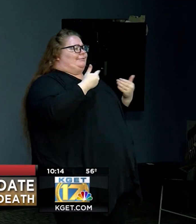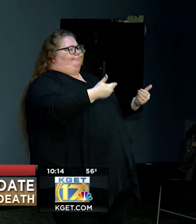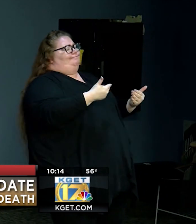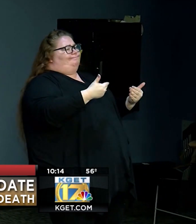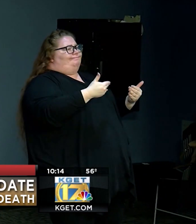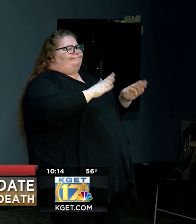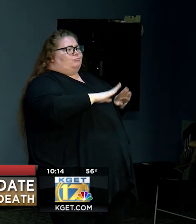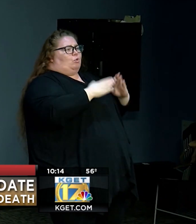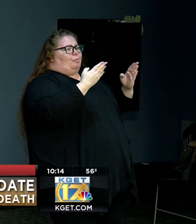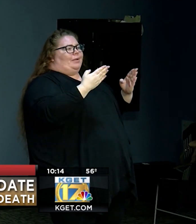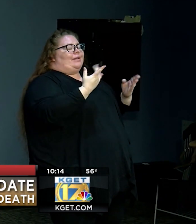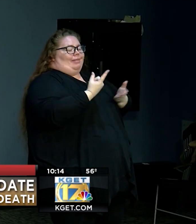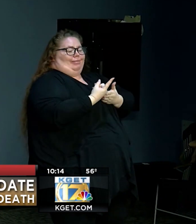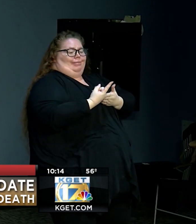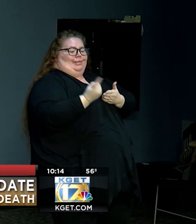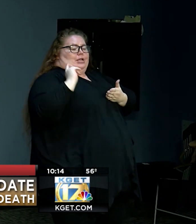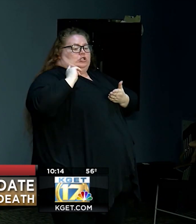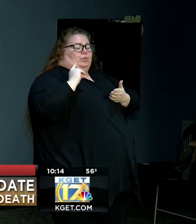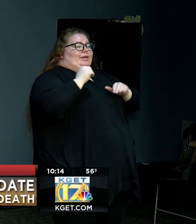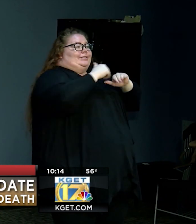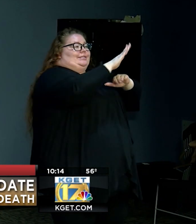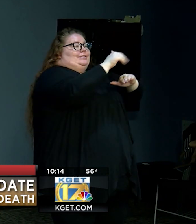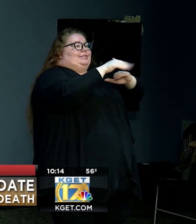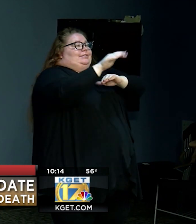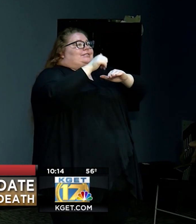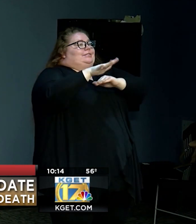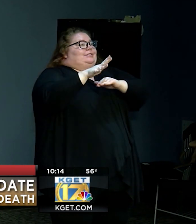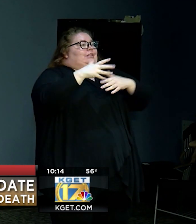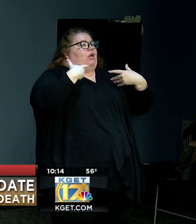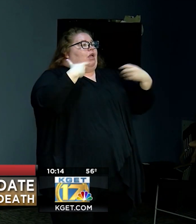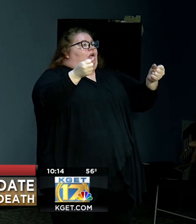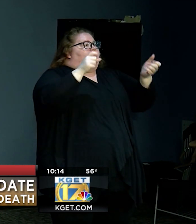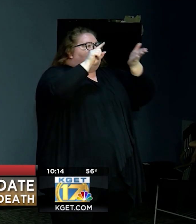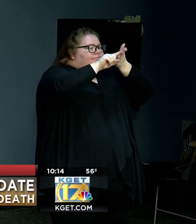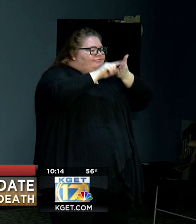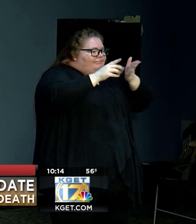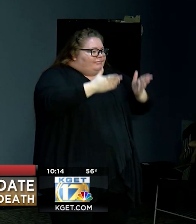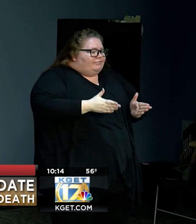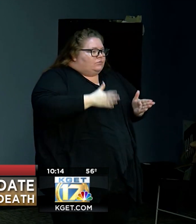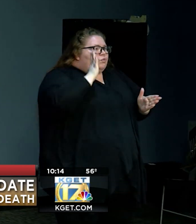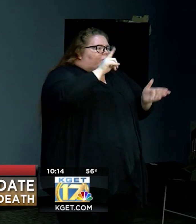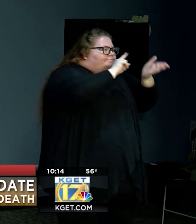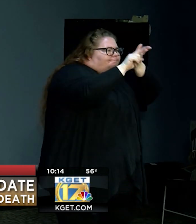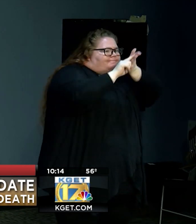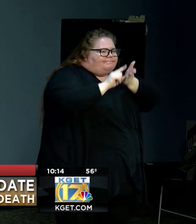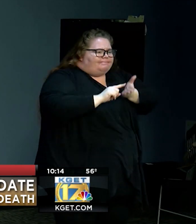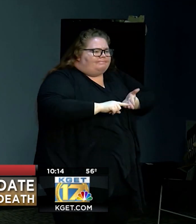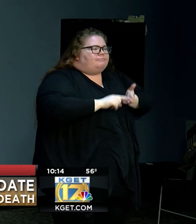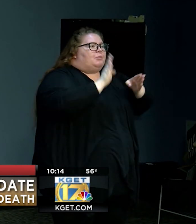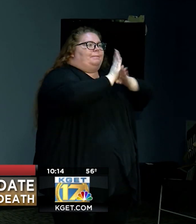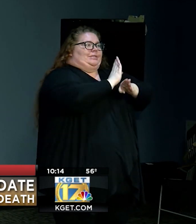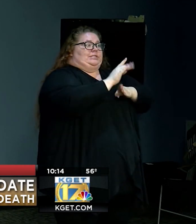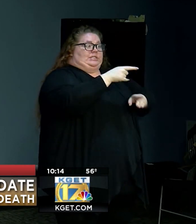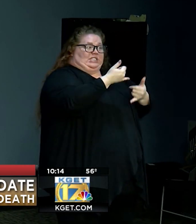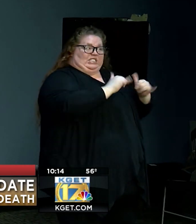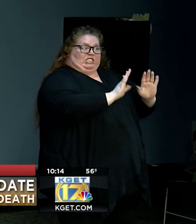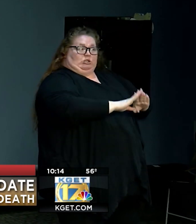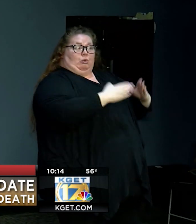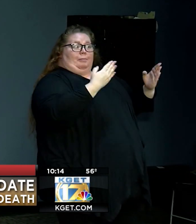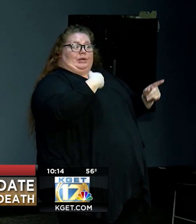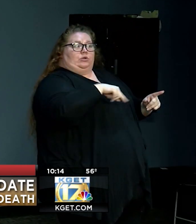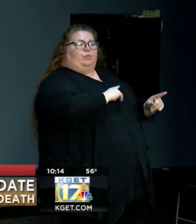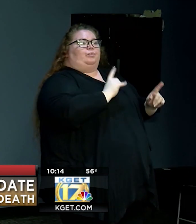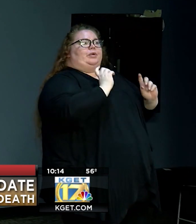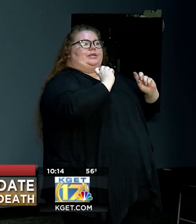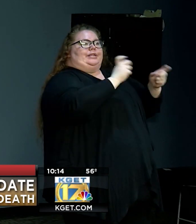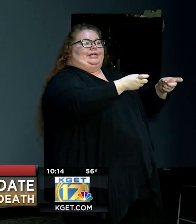we sent out health inspectors to every business that we had received some sort of complaint on. These are businesses that we permit and